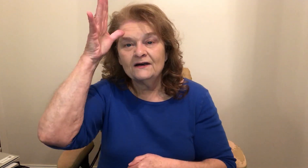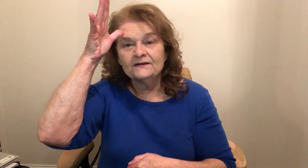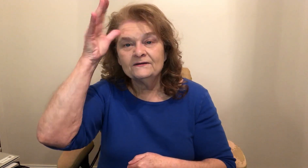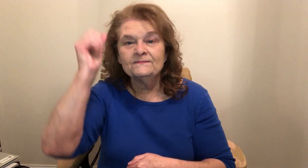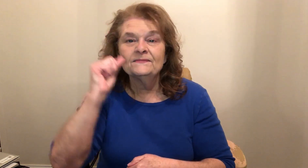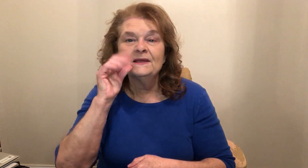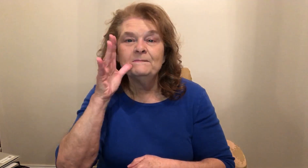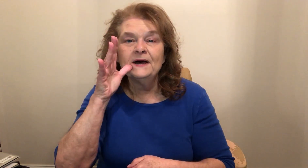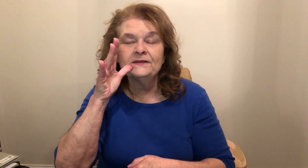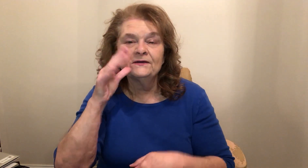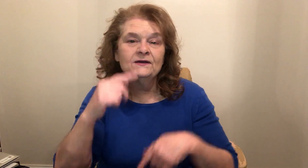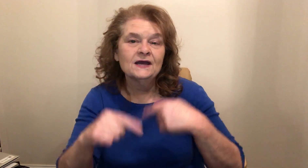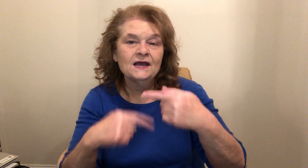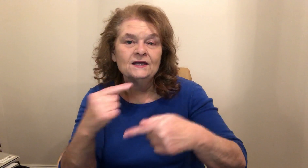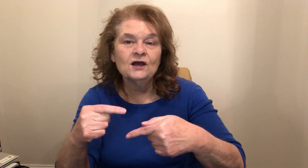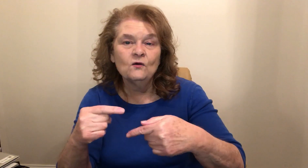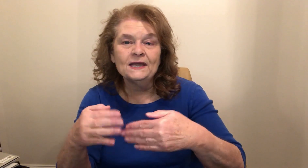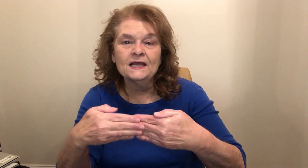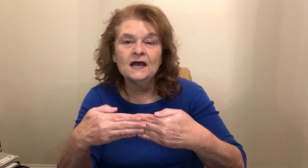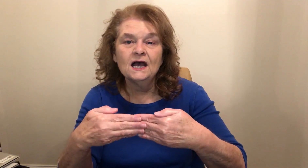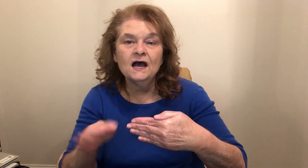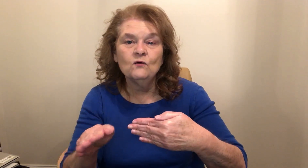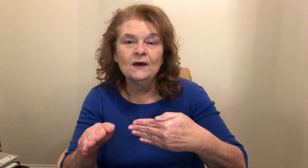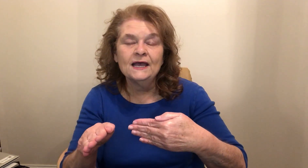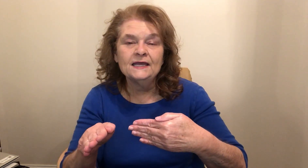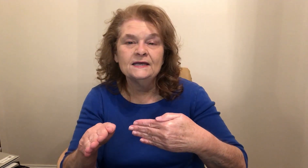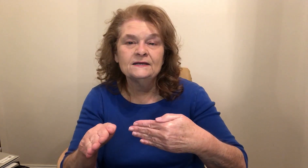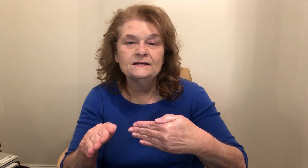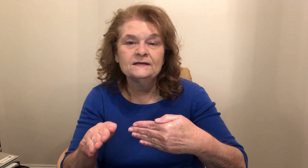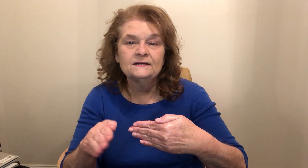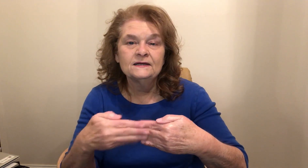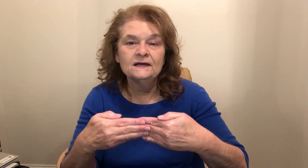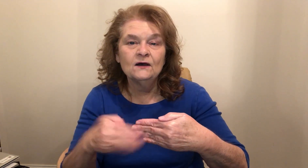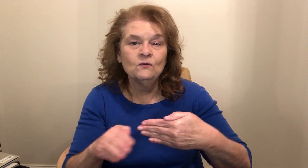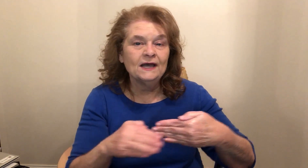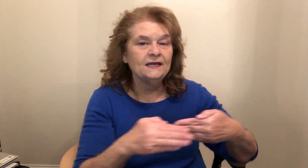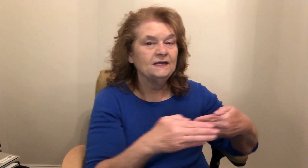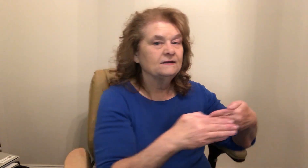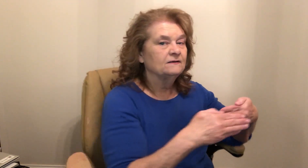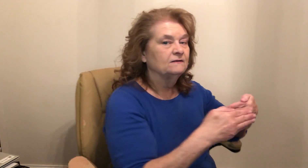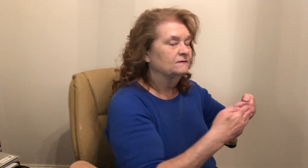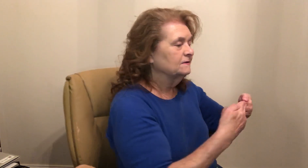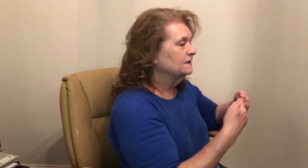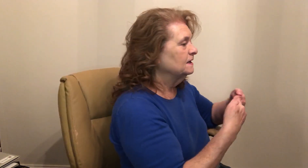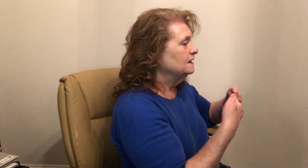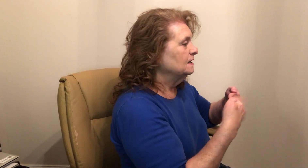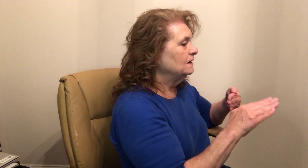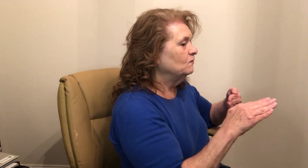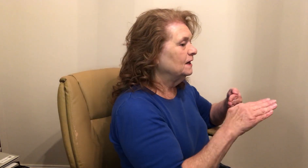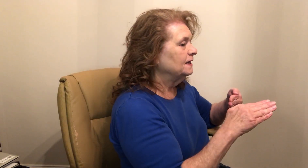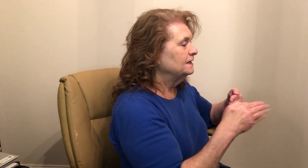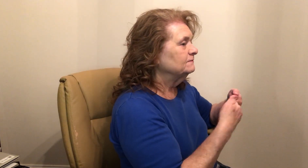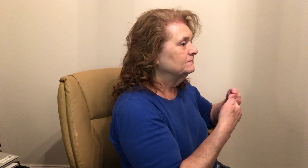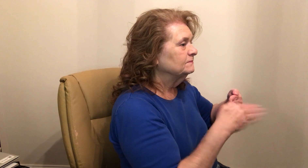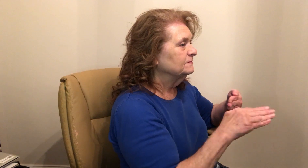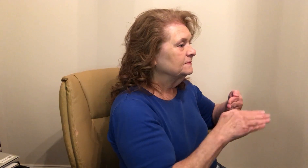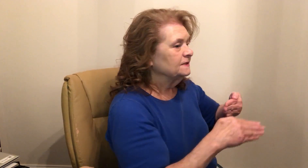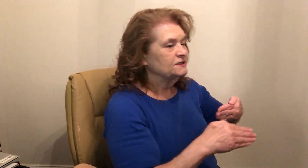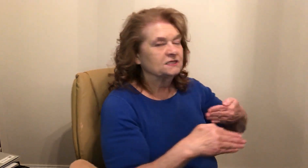Father, mother, going away. Away. Away. Just